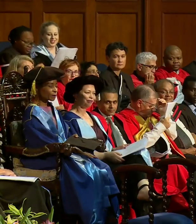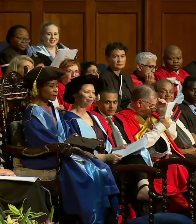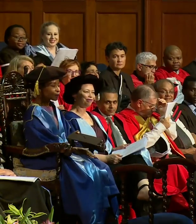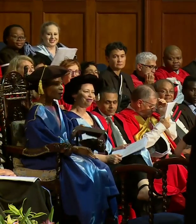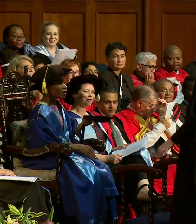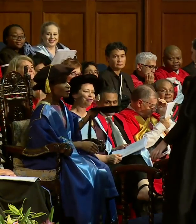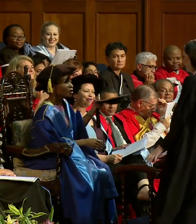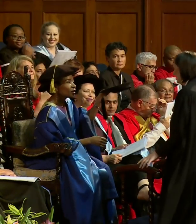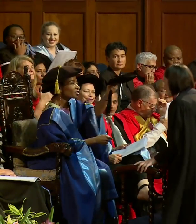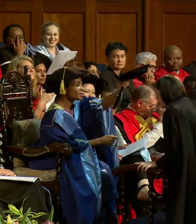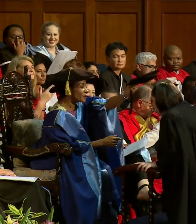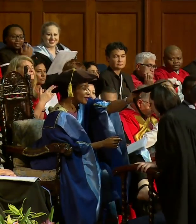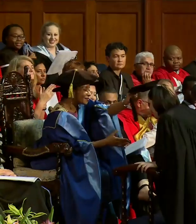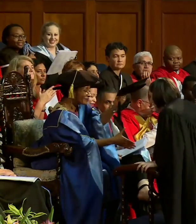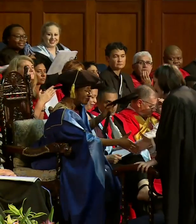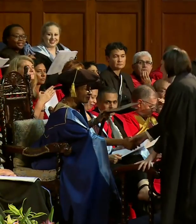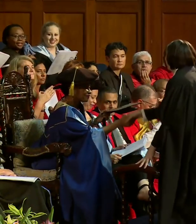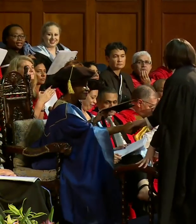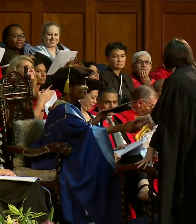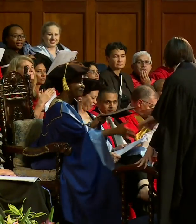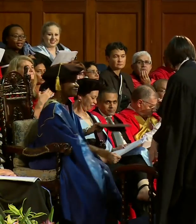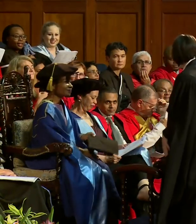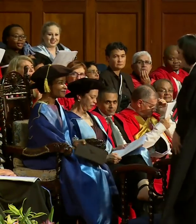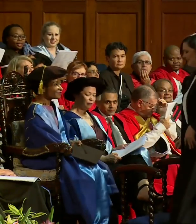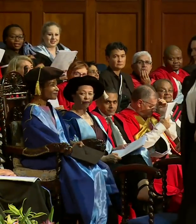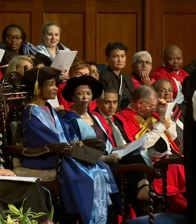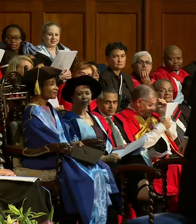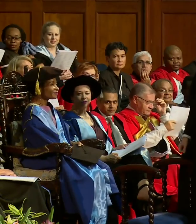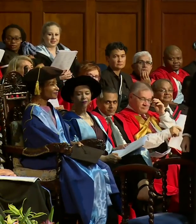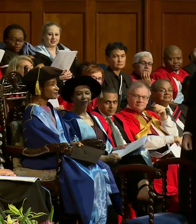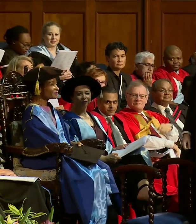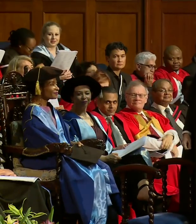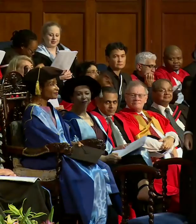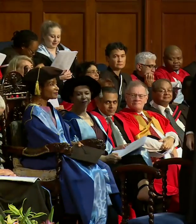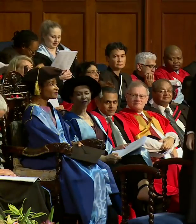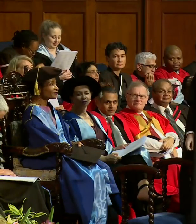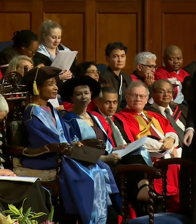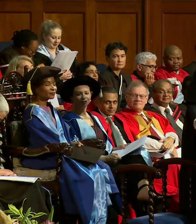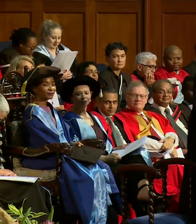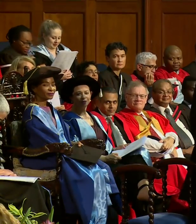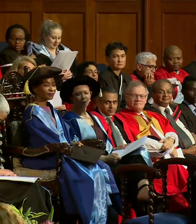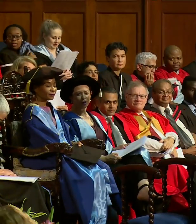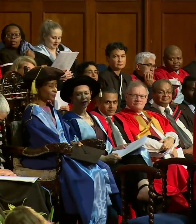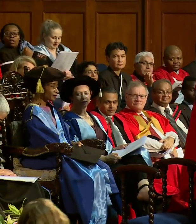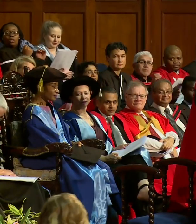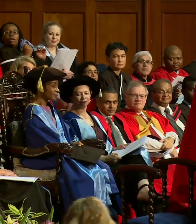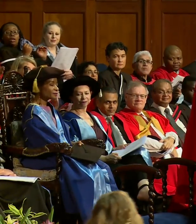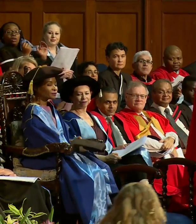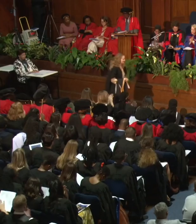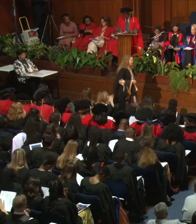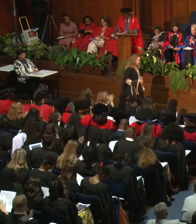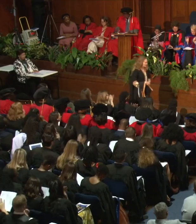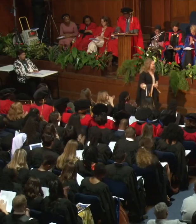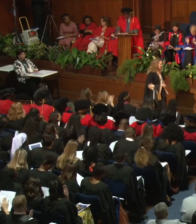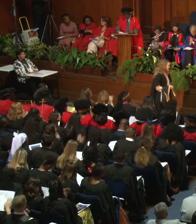Oh. Megan Judith Hinn.